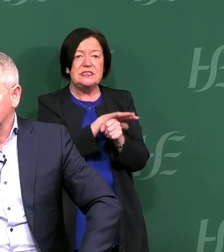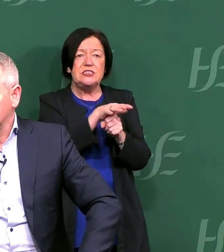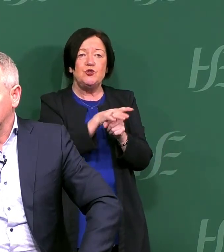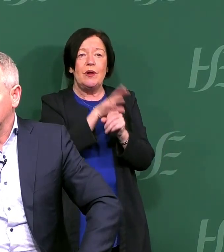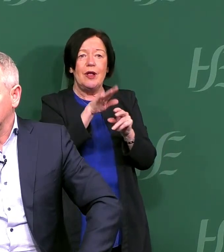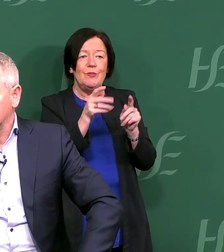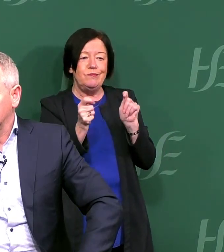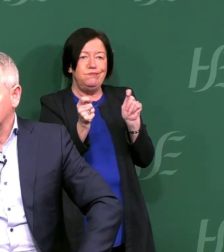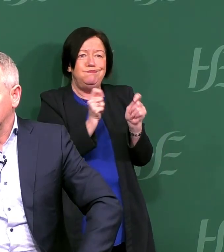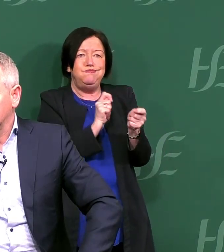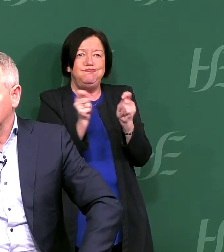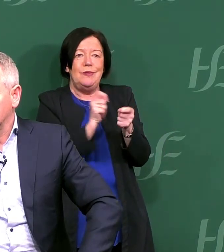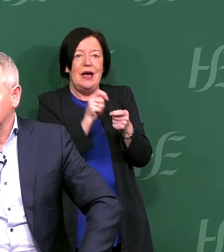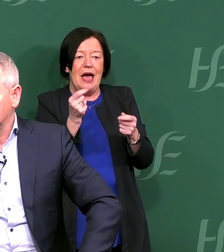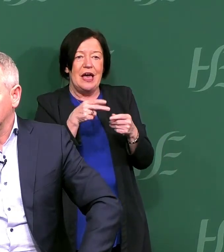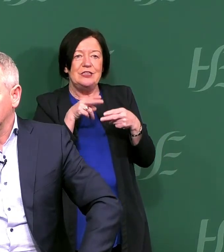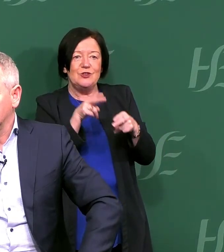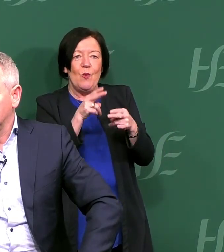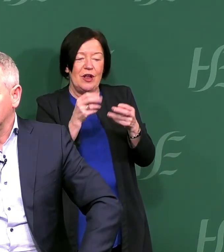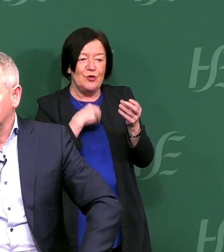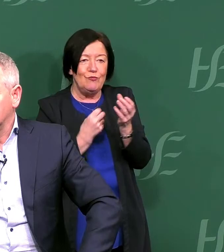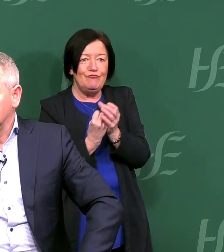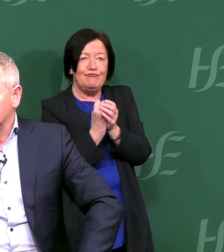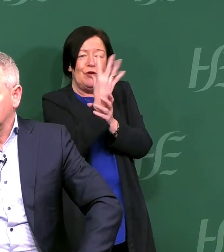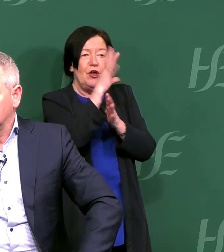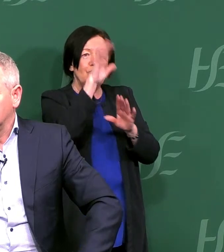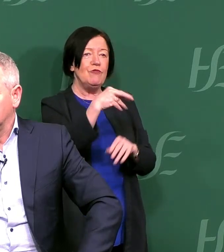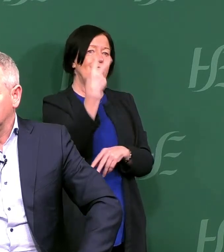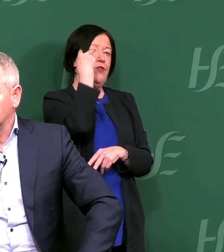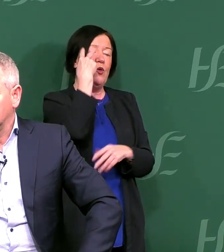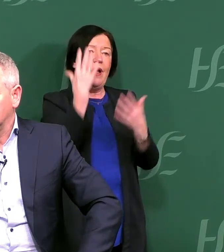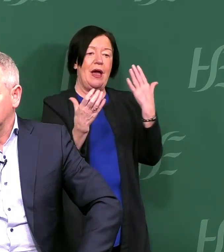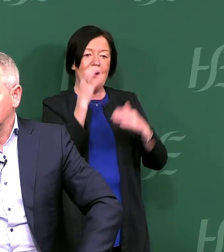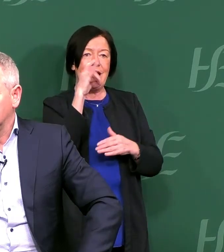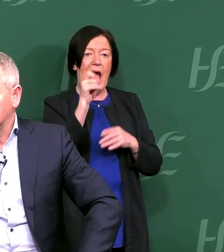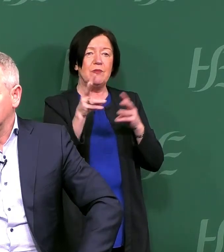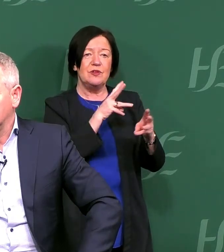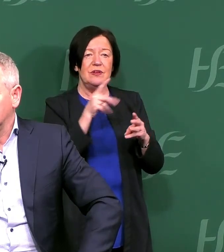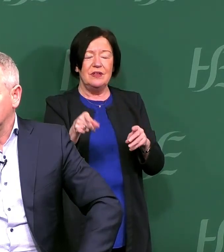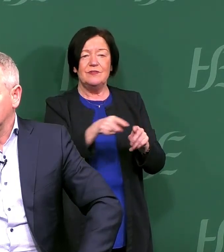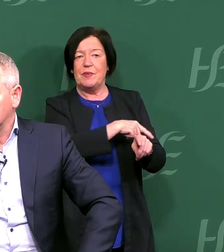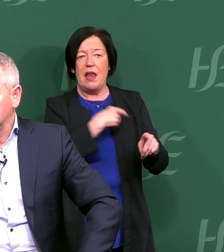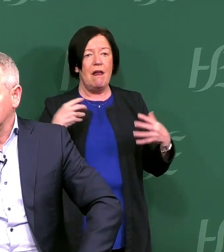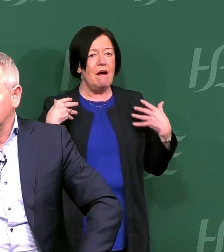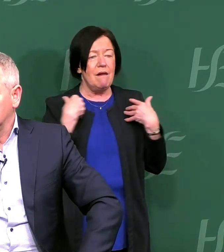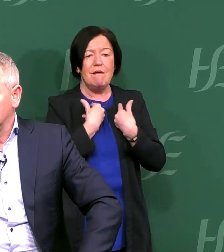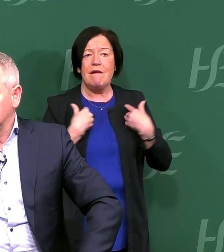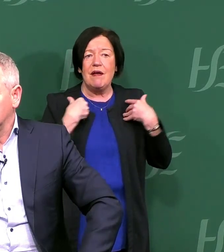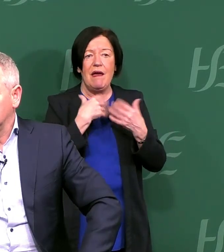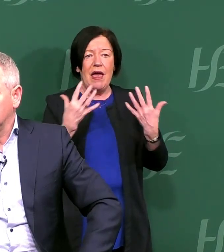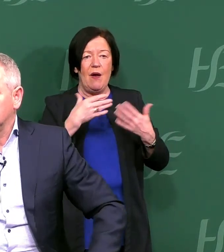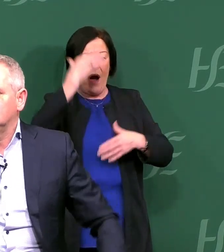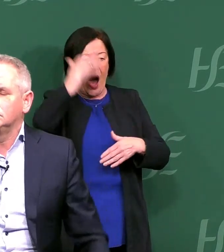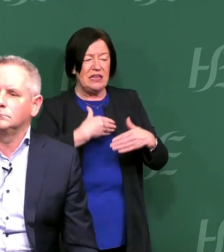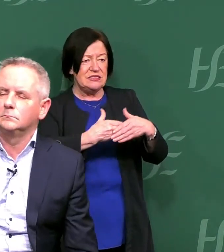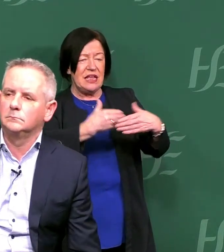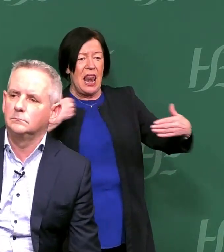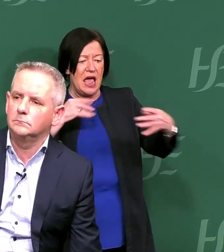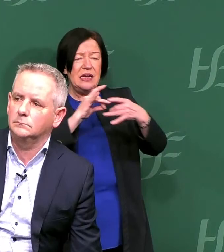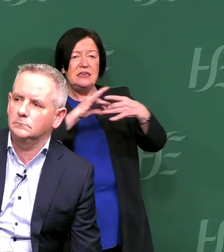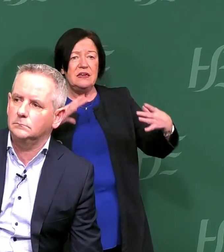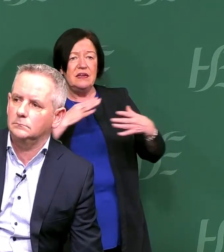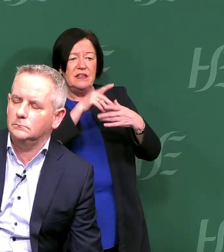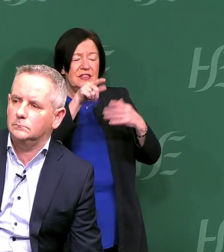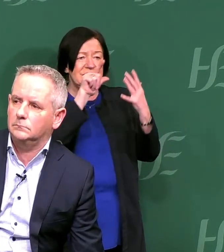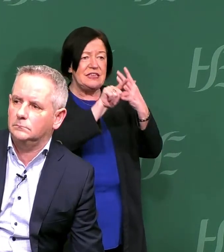could be used now as a root and branch review of how CAMS work? There's been a lot of concerns about how isolated a lot of those